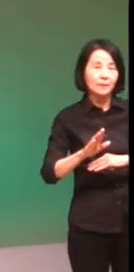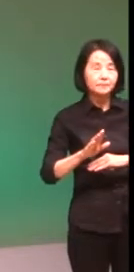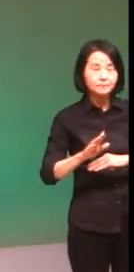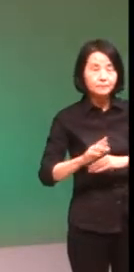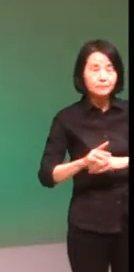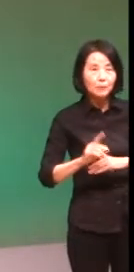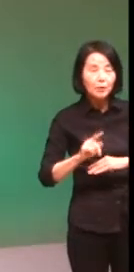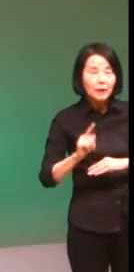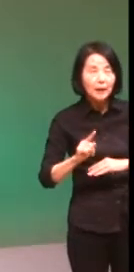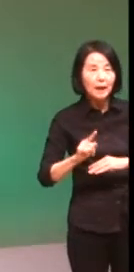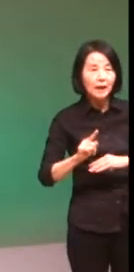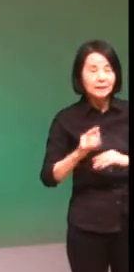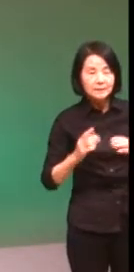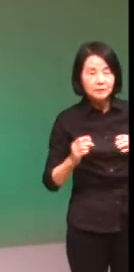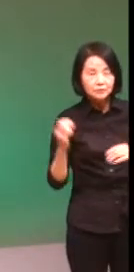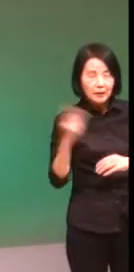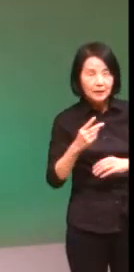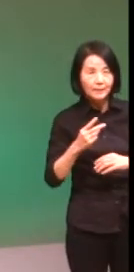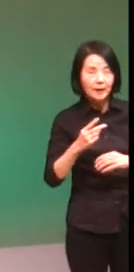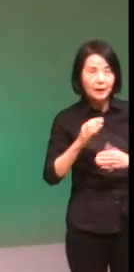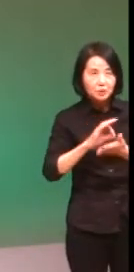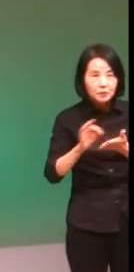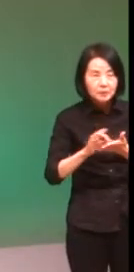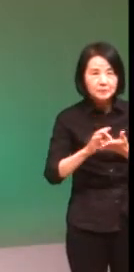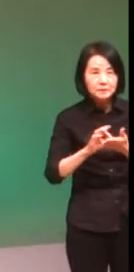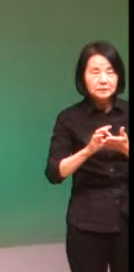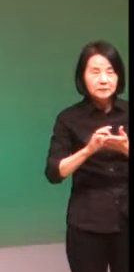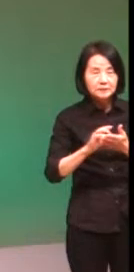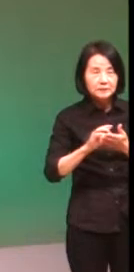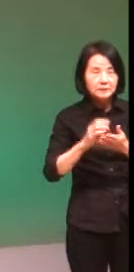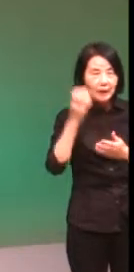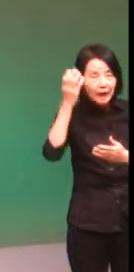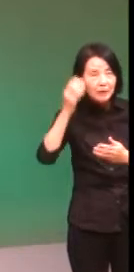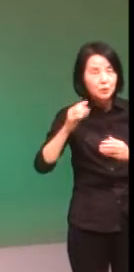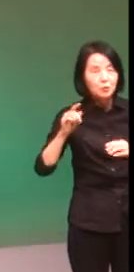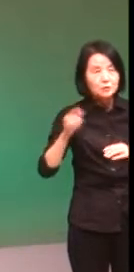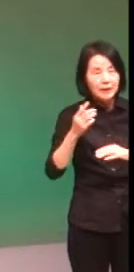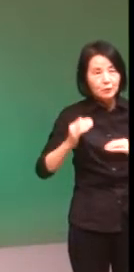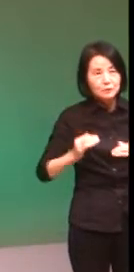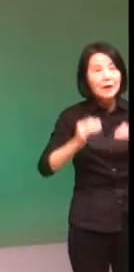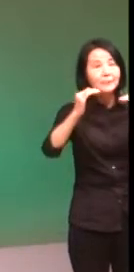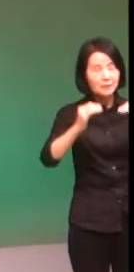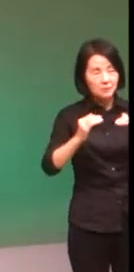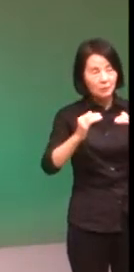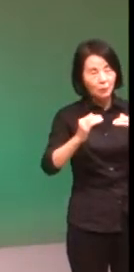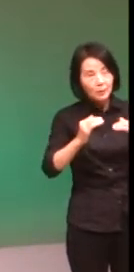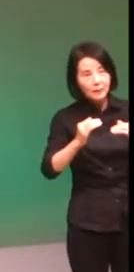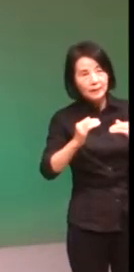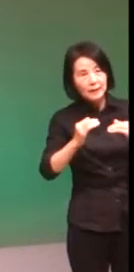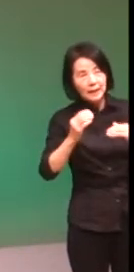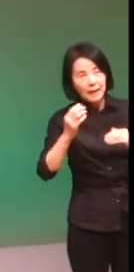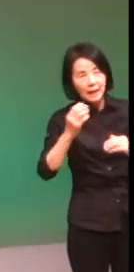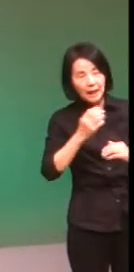and making it less likely that we will be able to remove them. This is a problem.